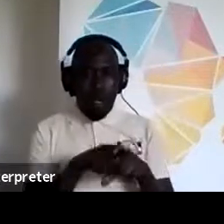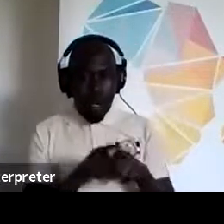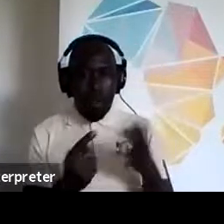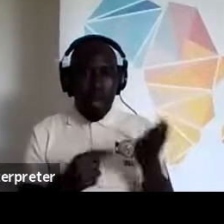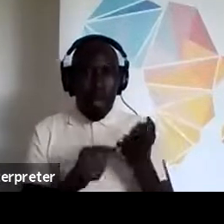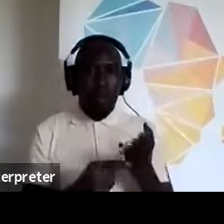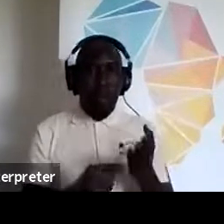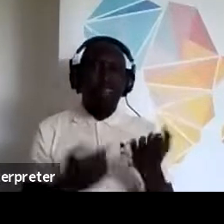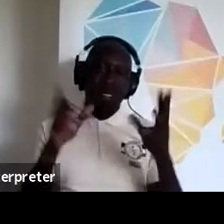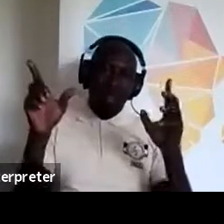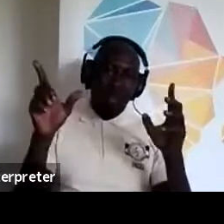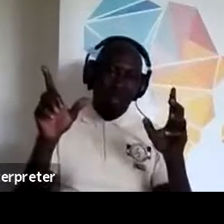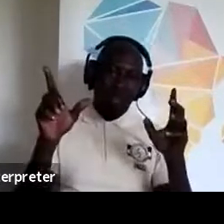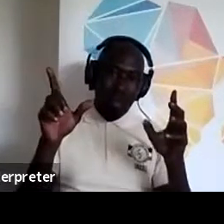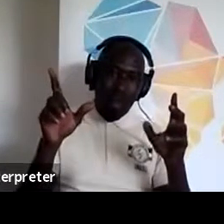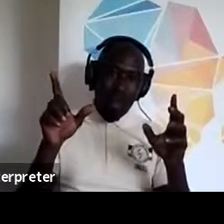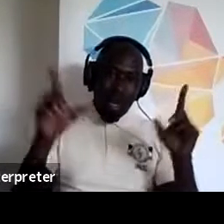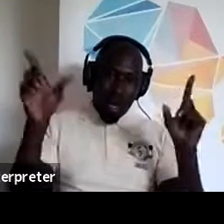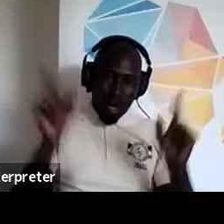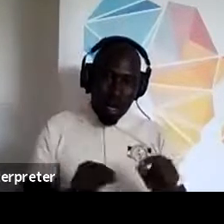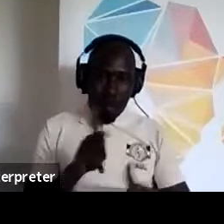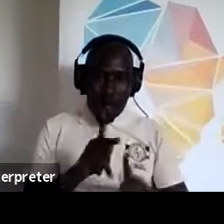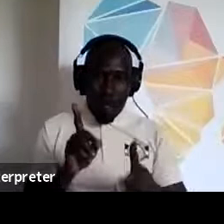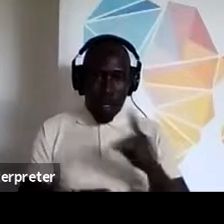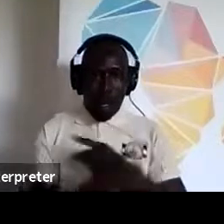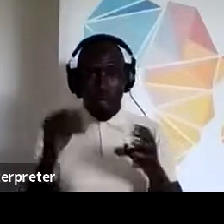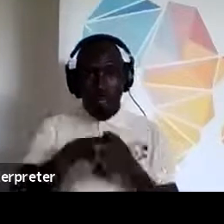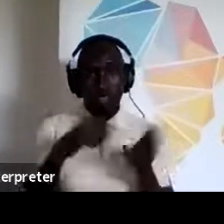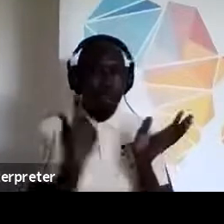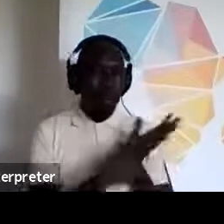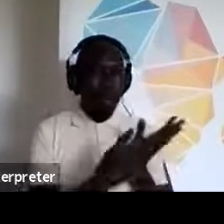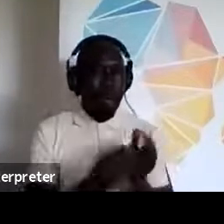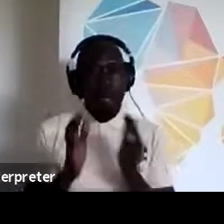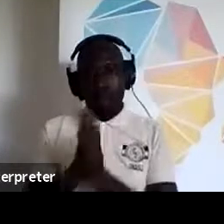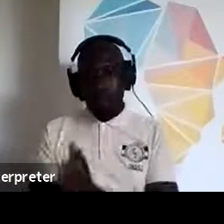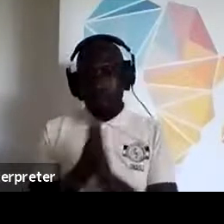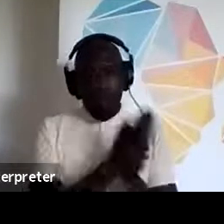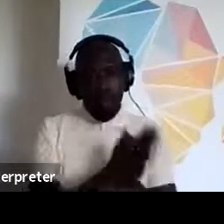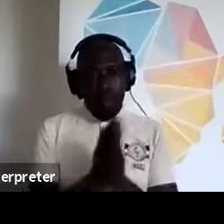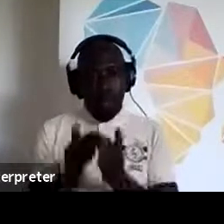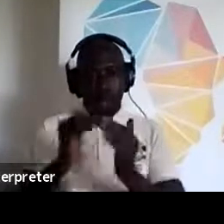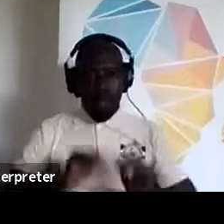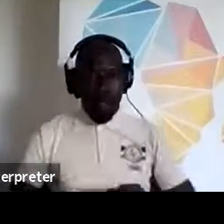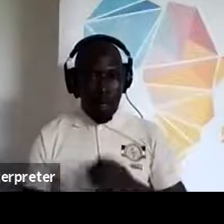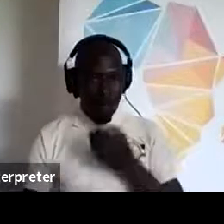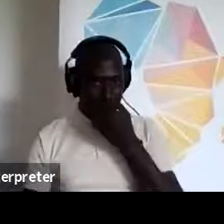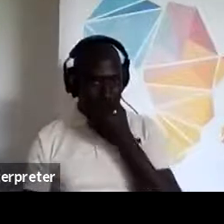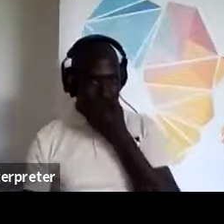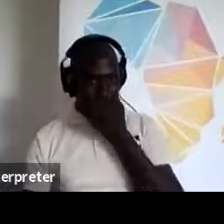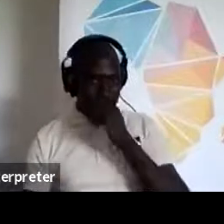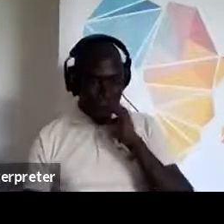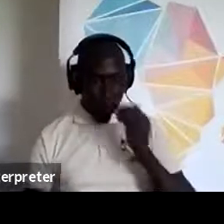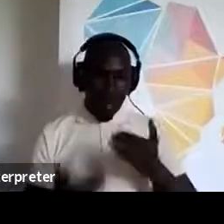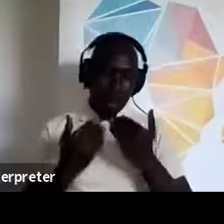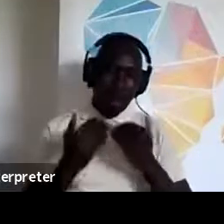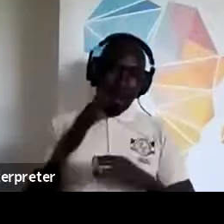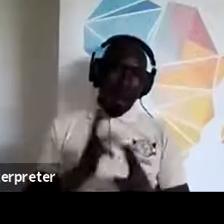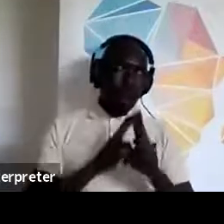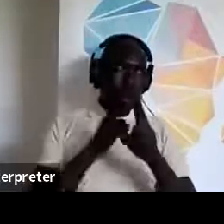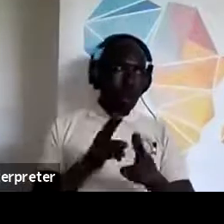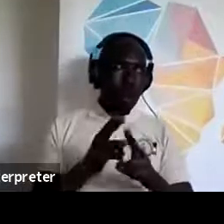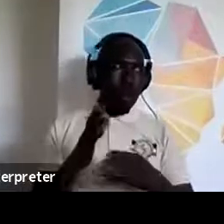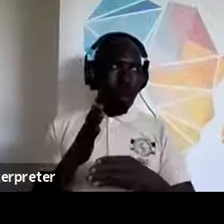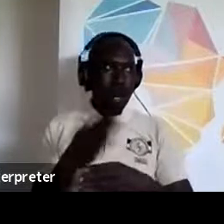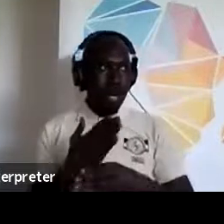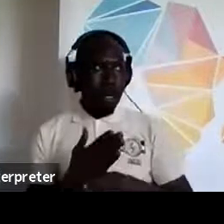is affordable to people with disabilities in Uganda. Thank you. Thank you very much, Honorable